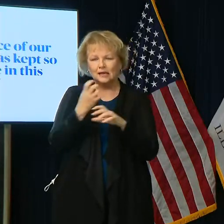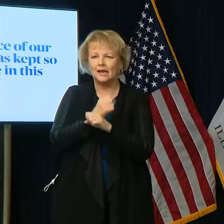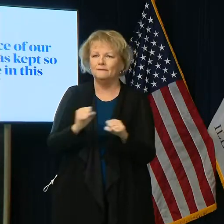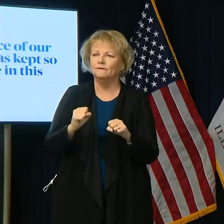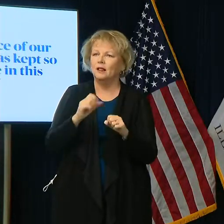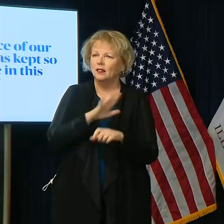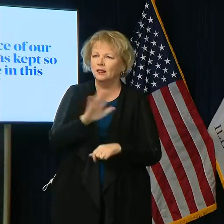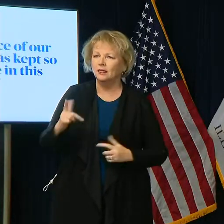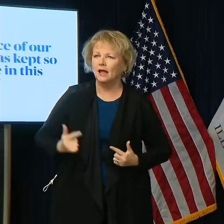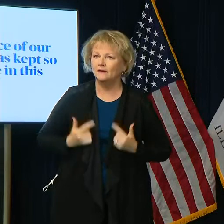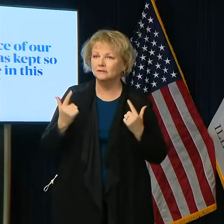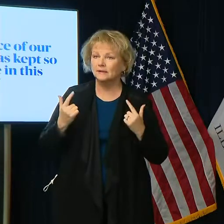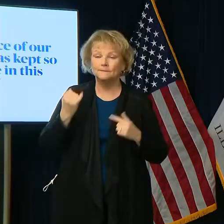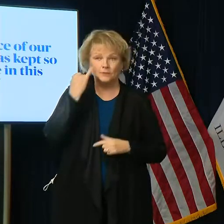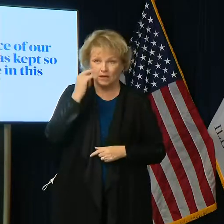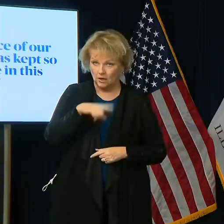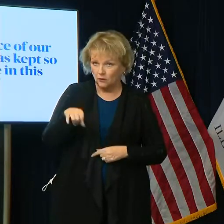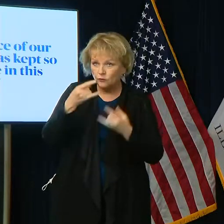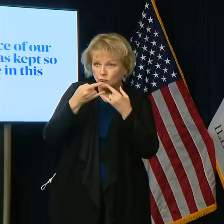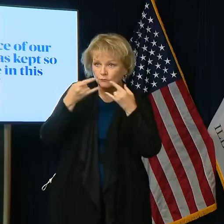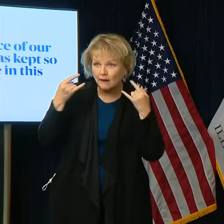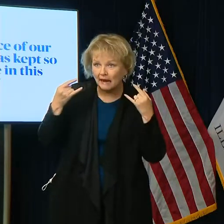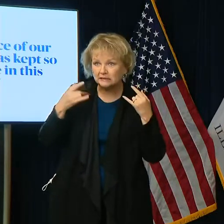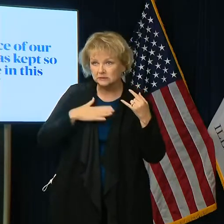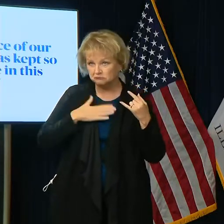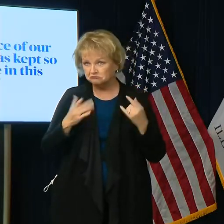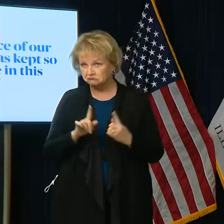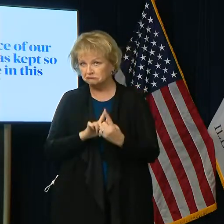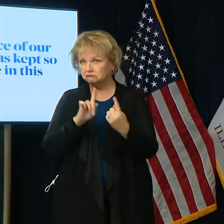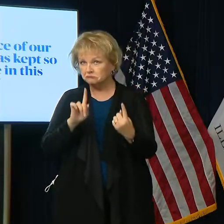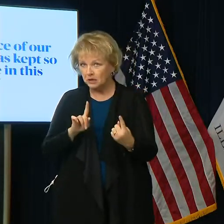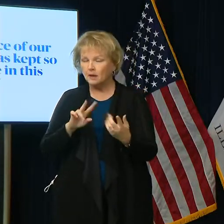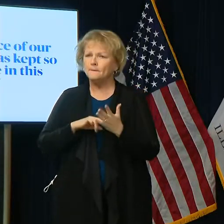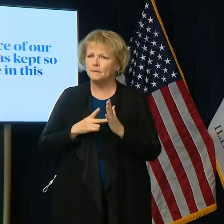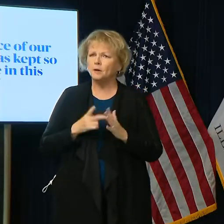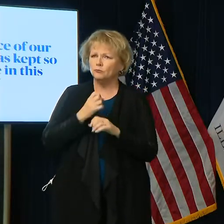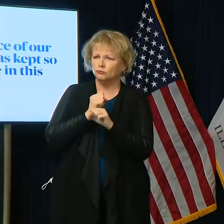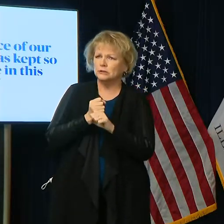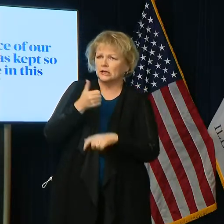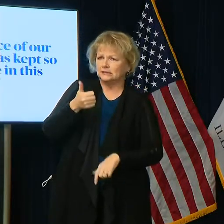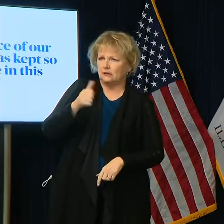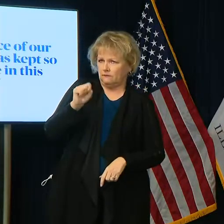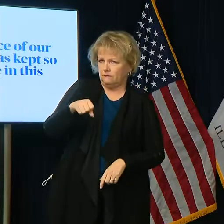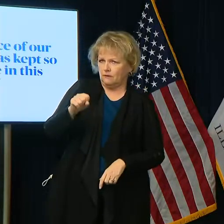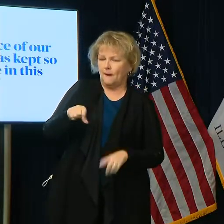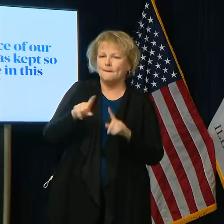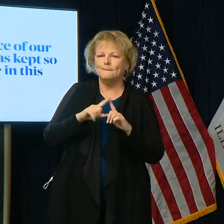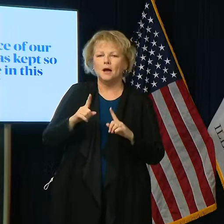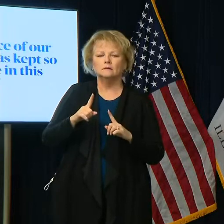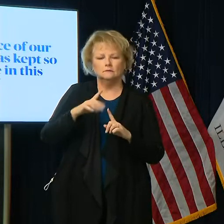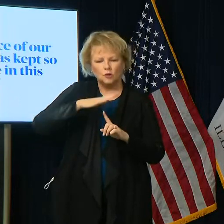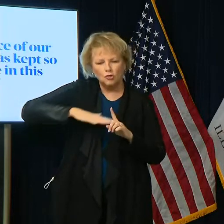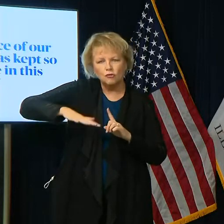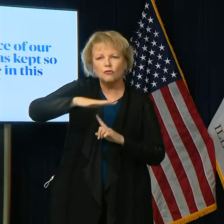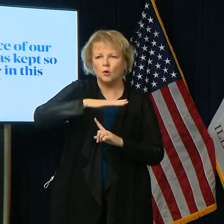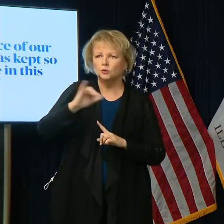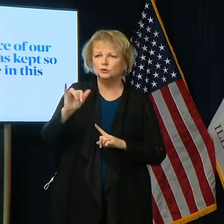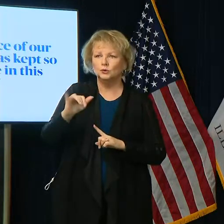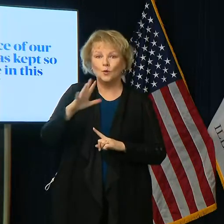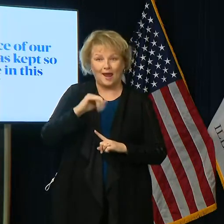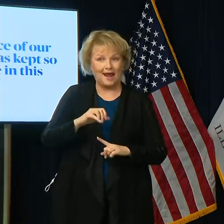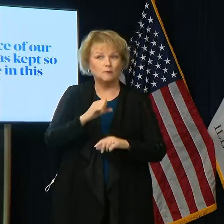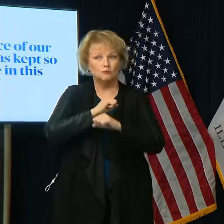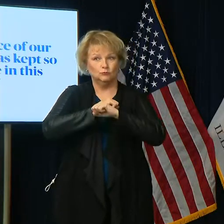when we wear our masks and we keep our distance, we're protecting not only ourselves, but all of those around us, and we're protecting